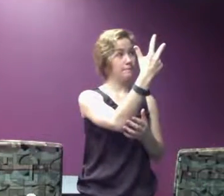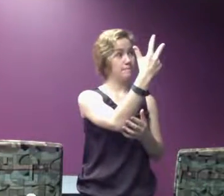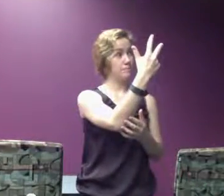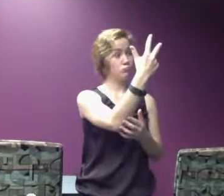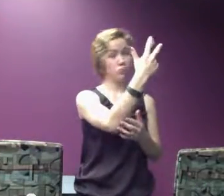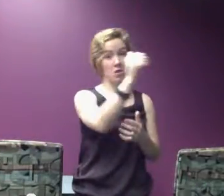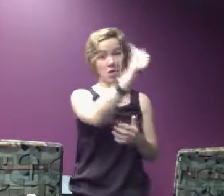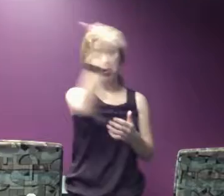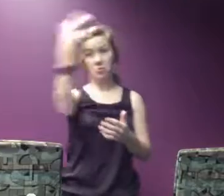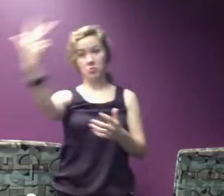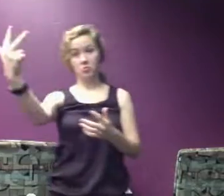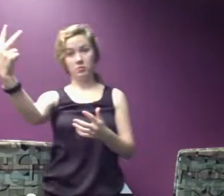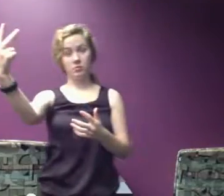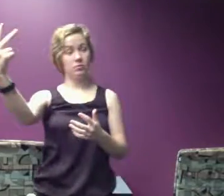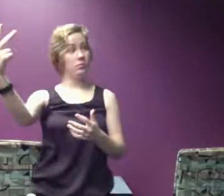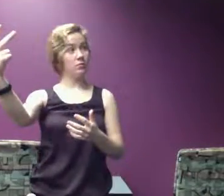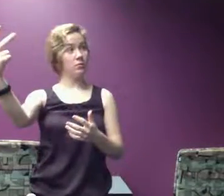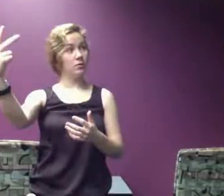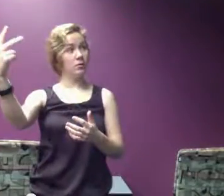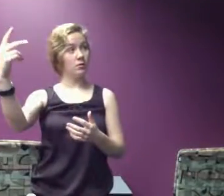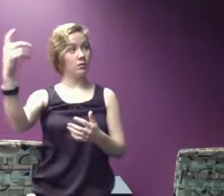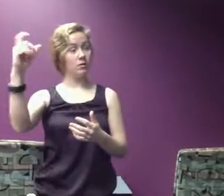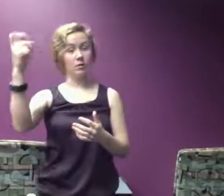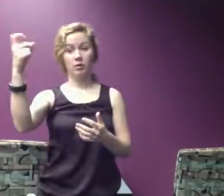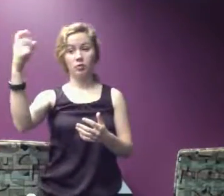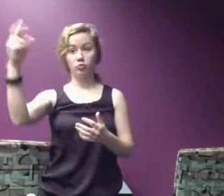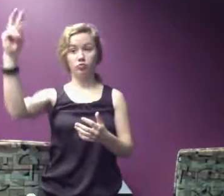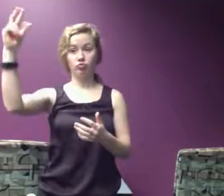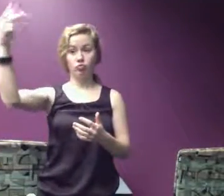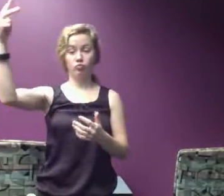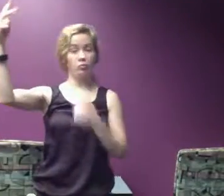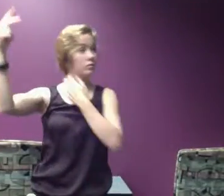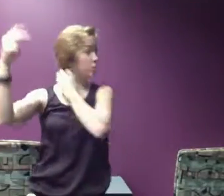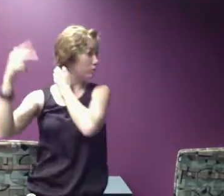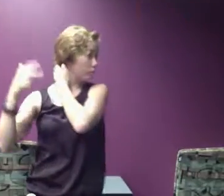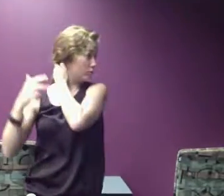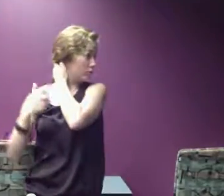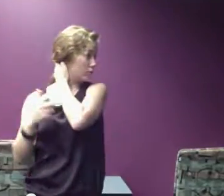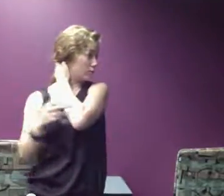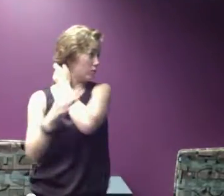So 3, and then there's another 3, x to the third,